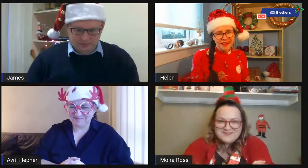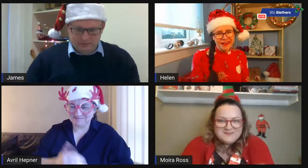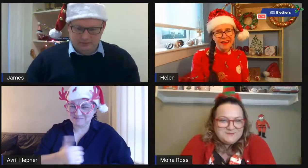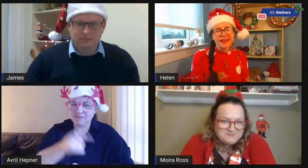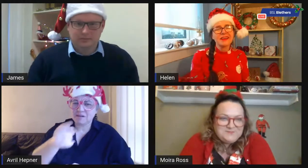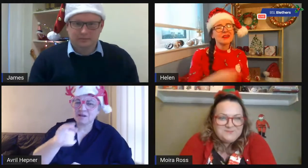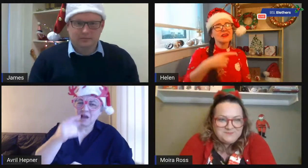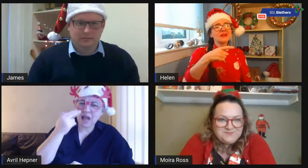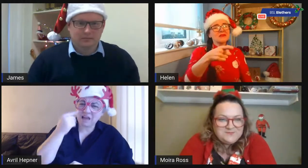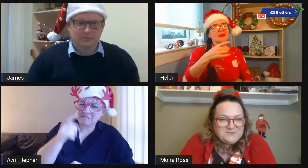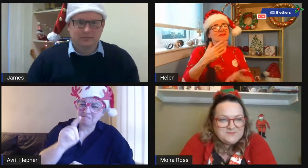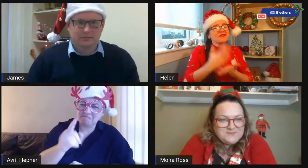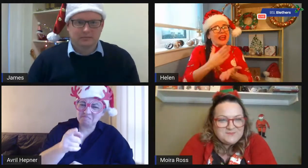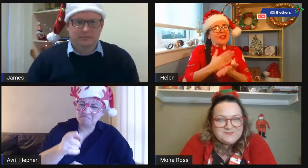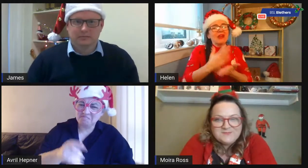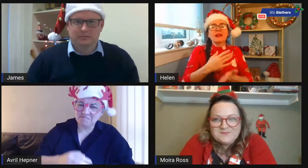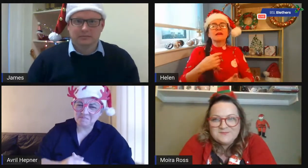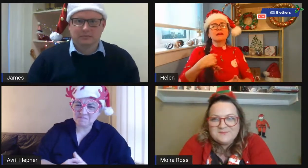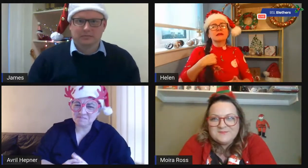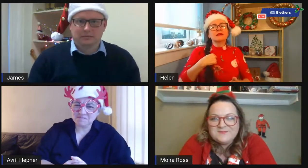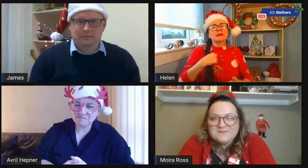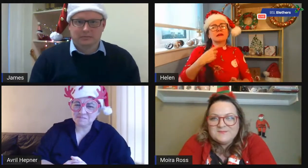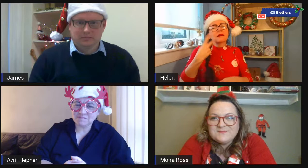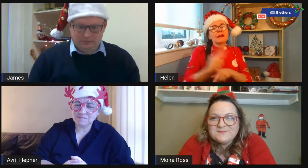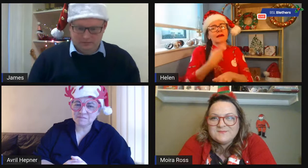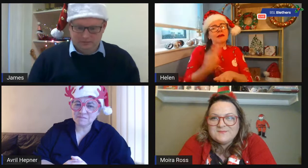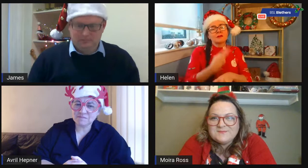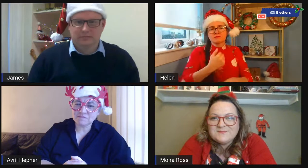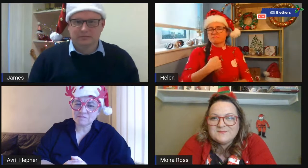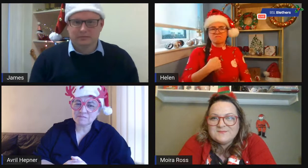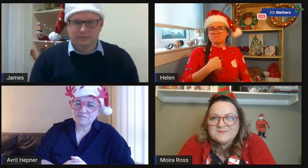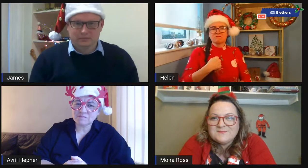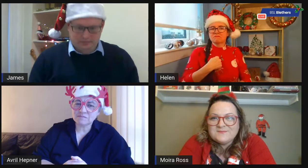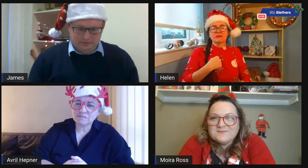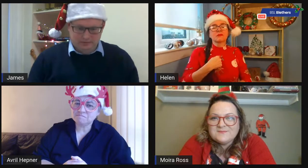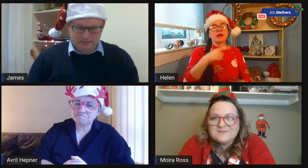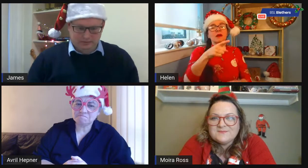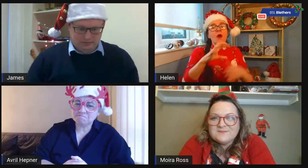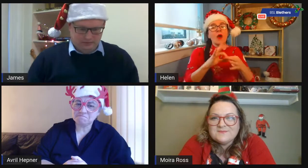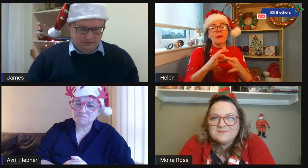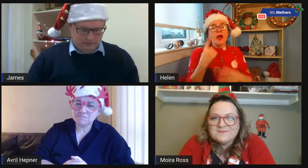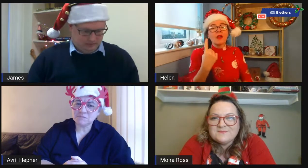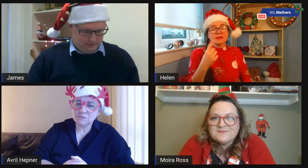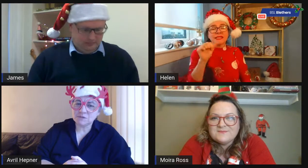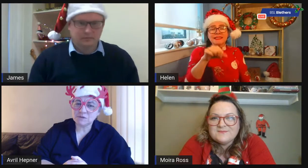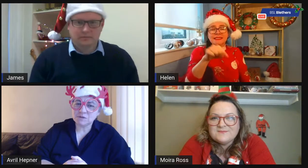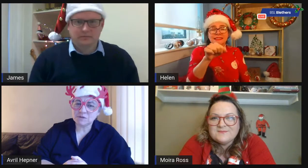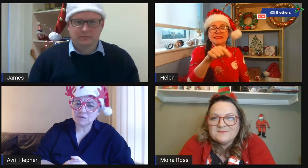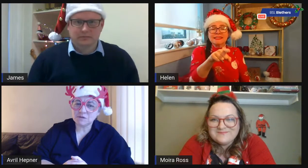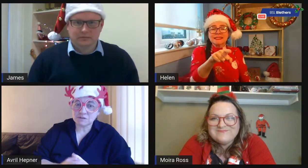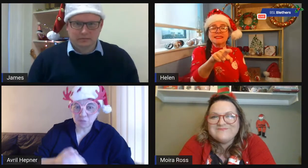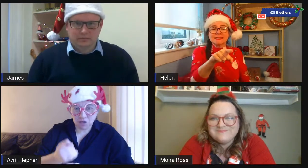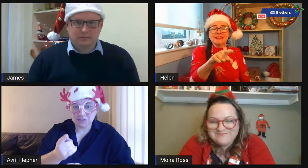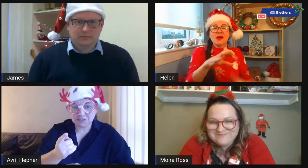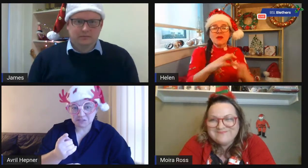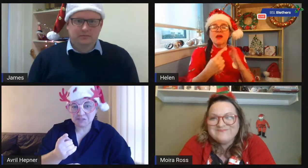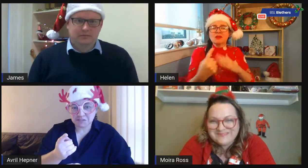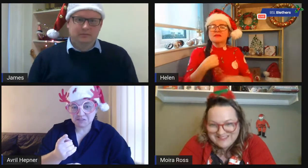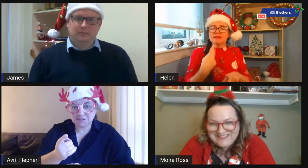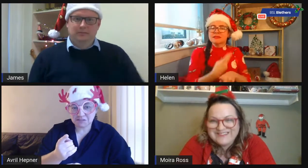When I was young, I used to absolutely adore that. Moira, I never really watched things again. I suppose Home Alone